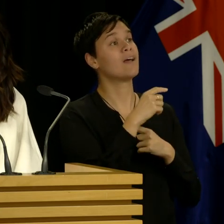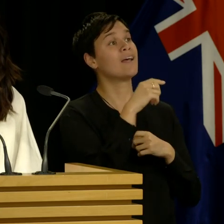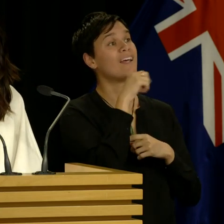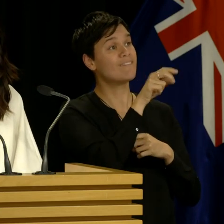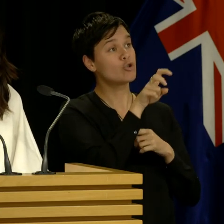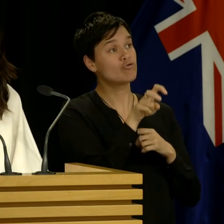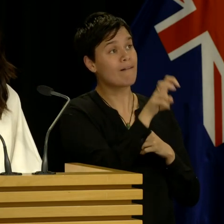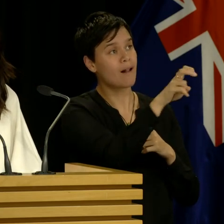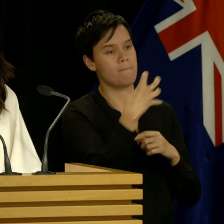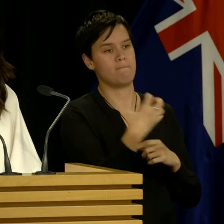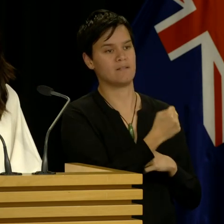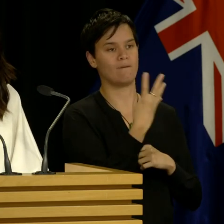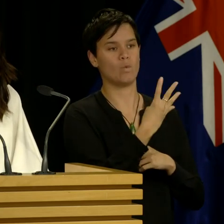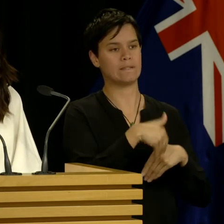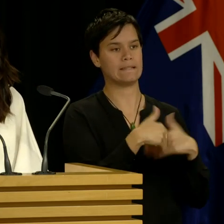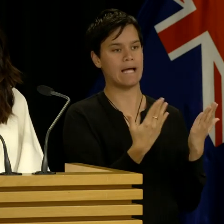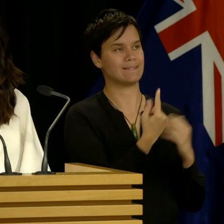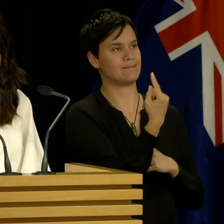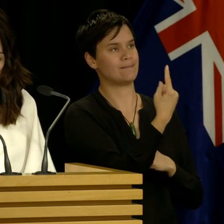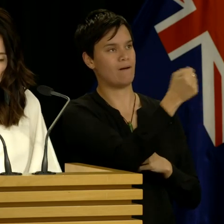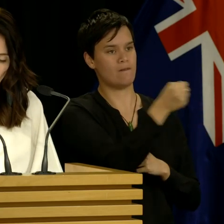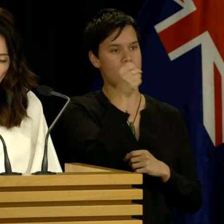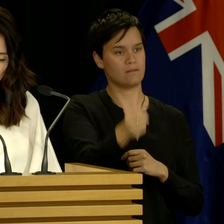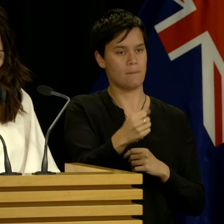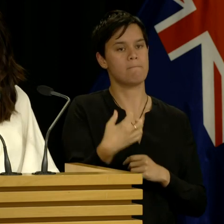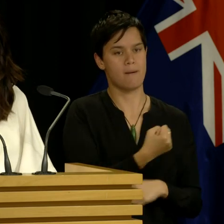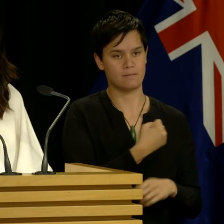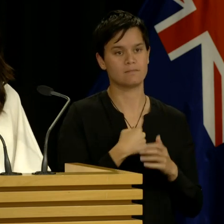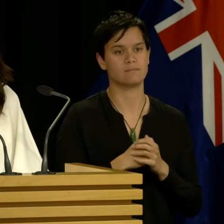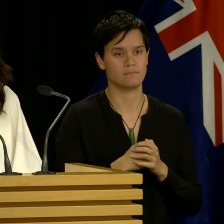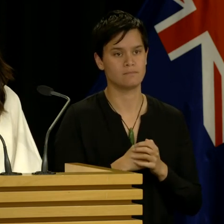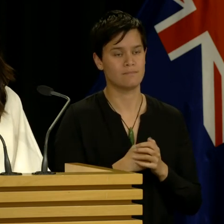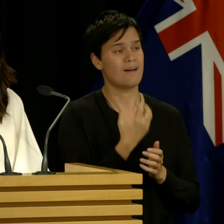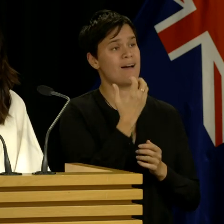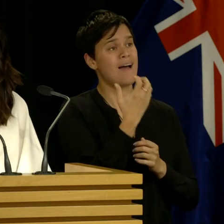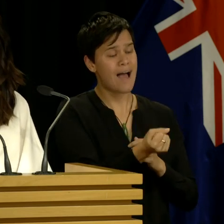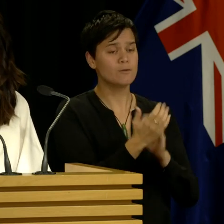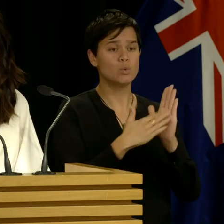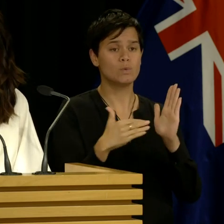for 14 days. We are aware of a small number of New Zealanders